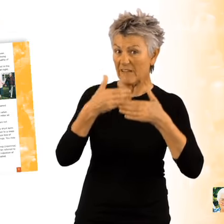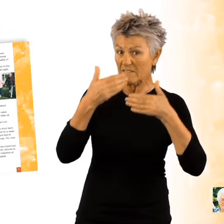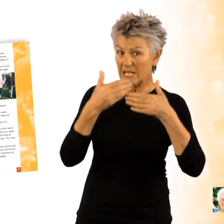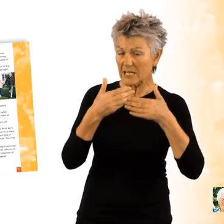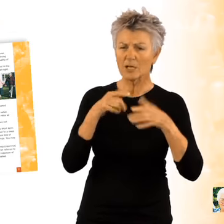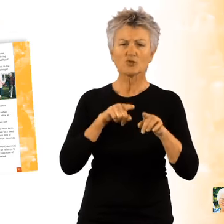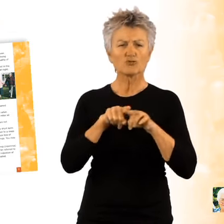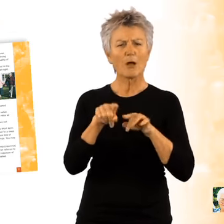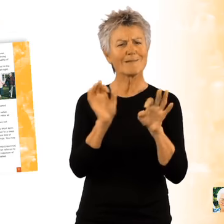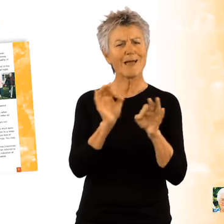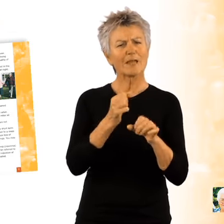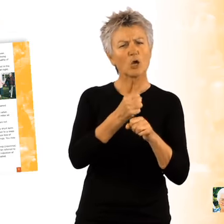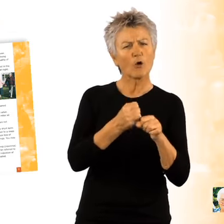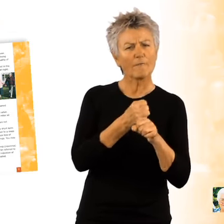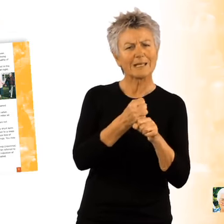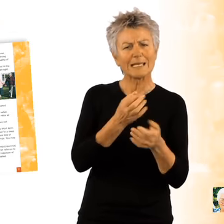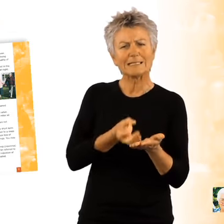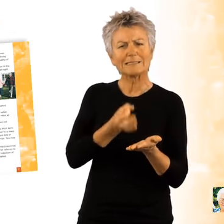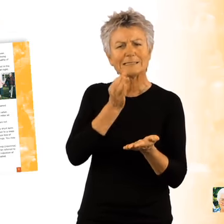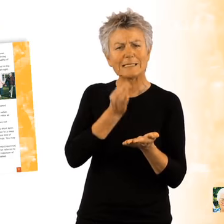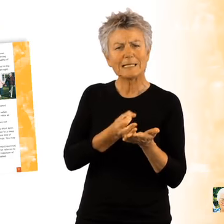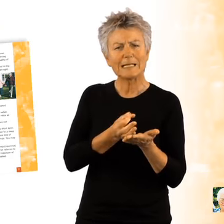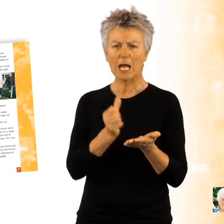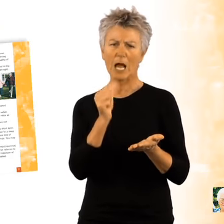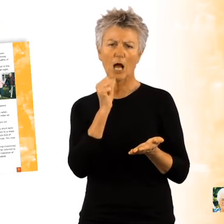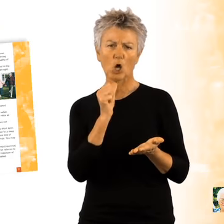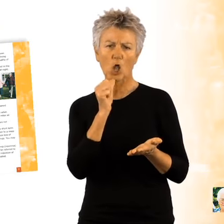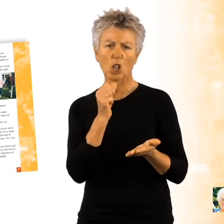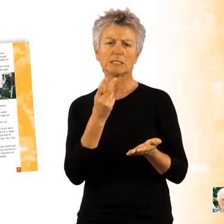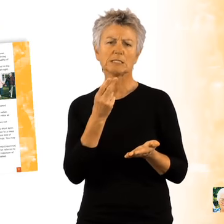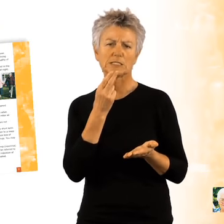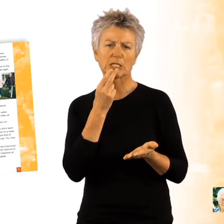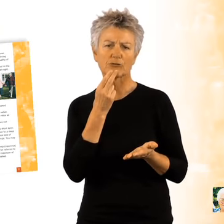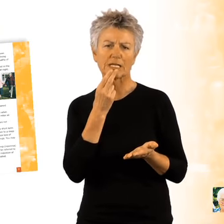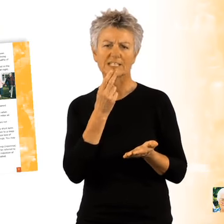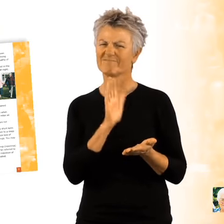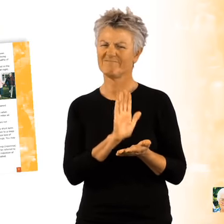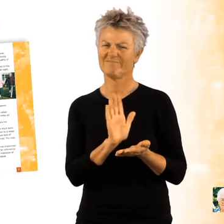Avoid tea, coffee, alcohol, cigarettes, and other stimulants in the evening.